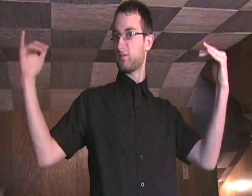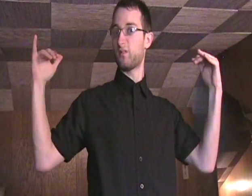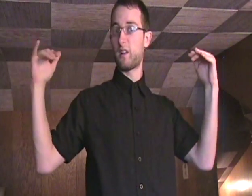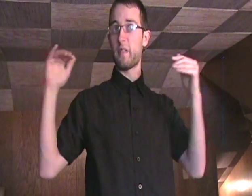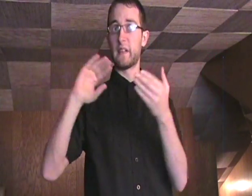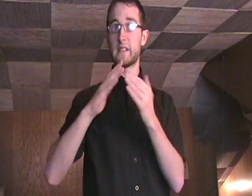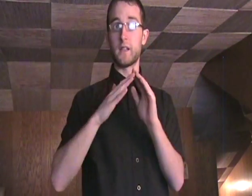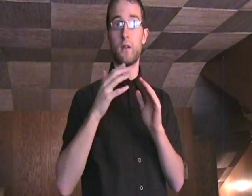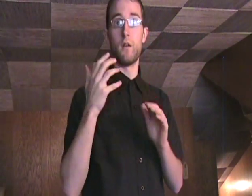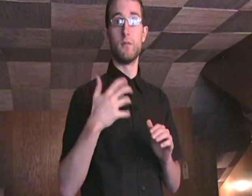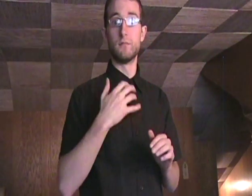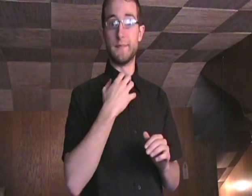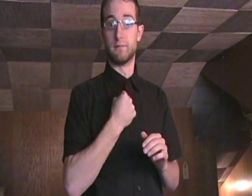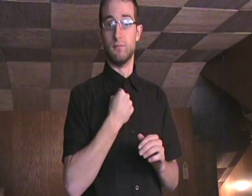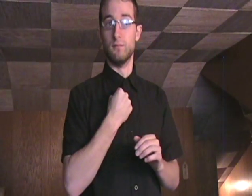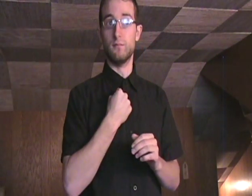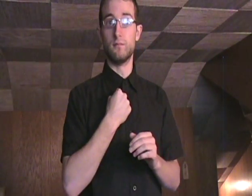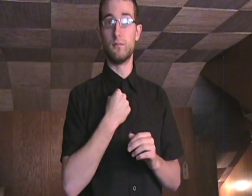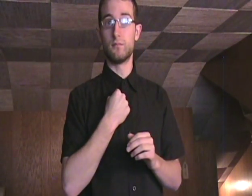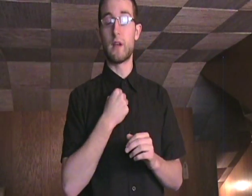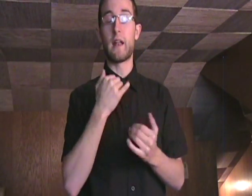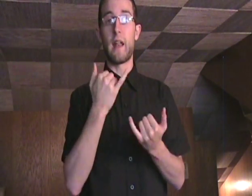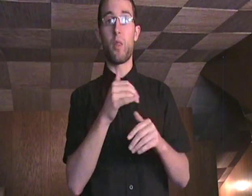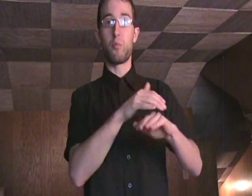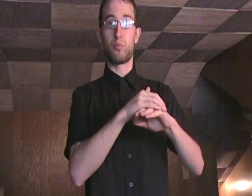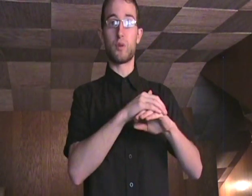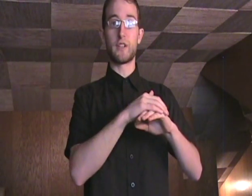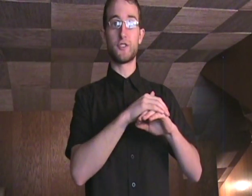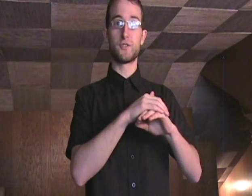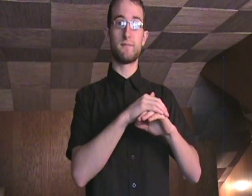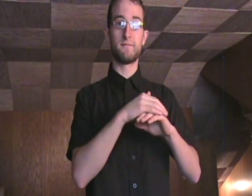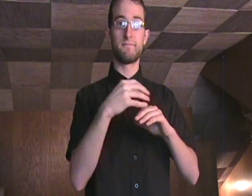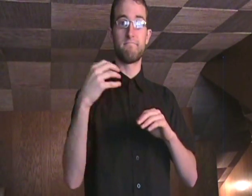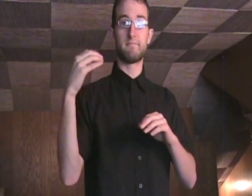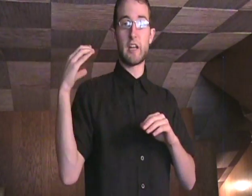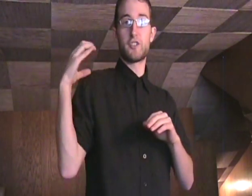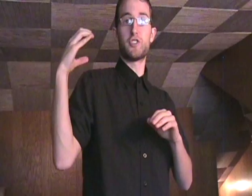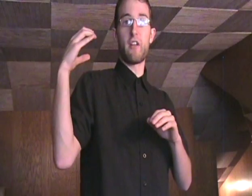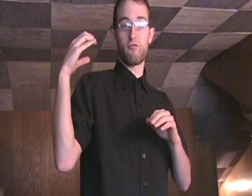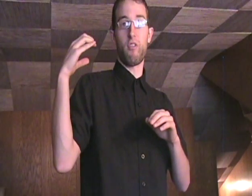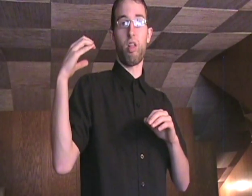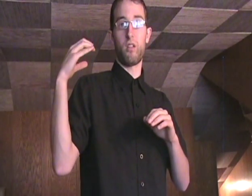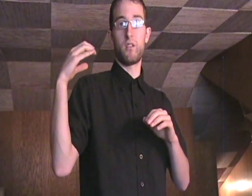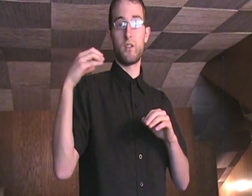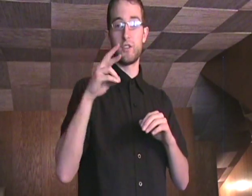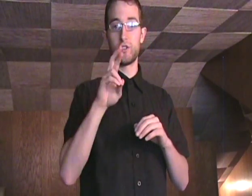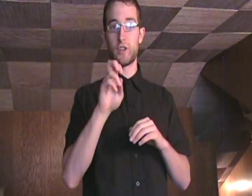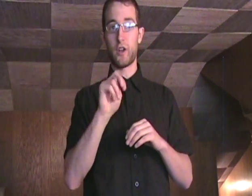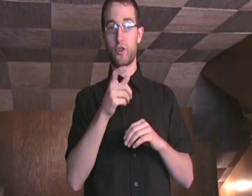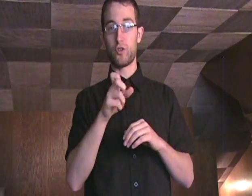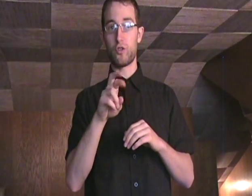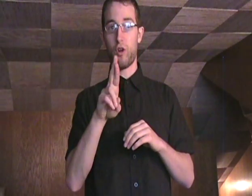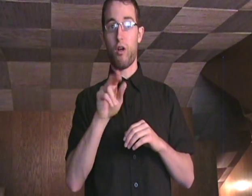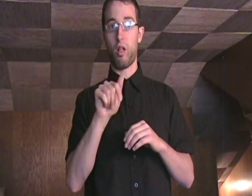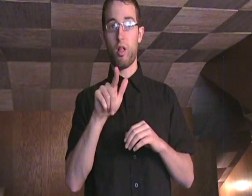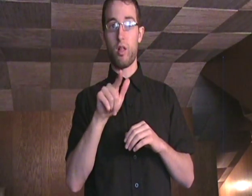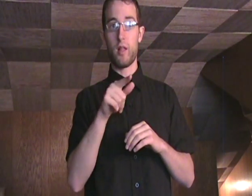Now, the British general who's in charge of Boston says, okay, we surrender, but if you don't let us leave